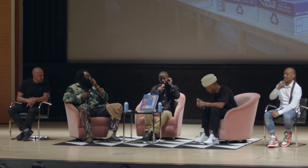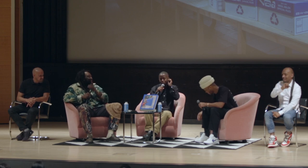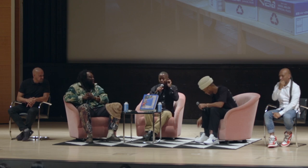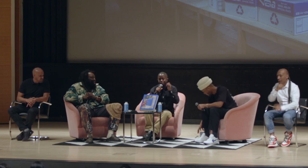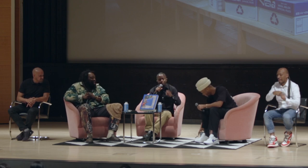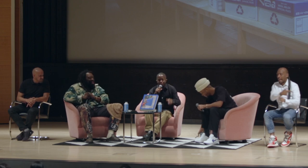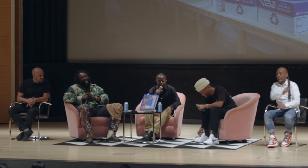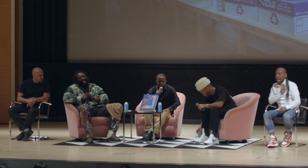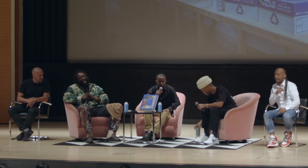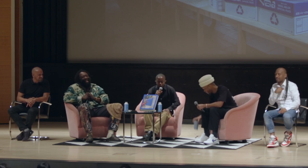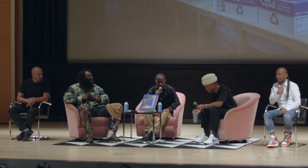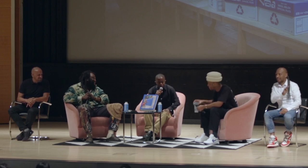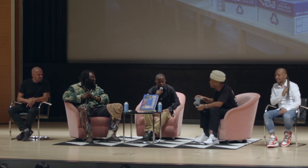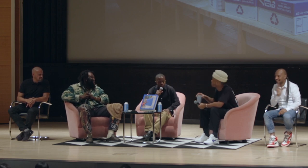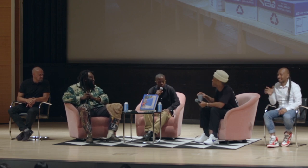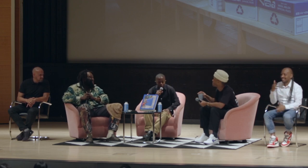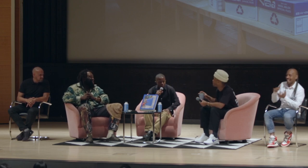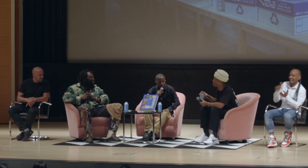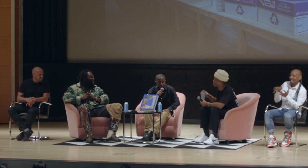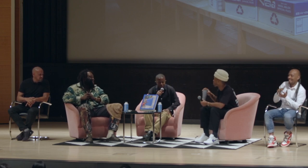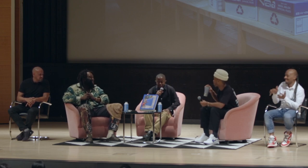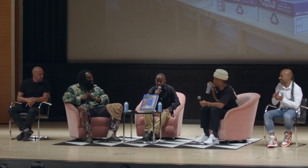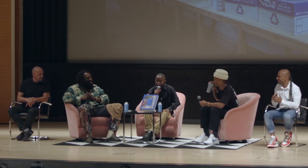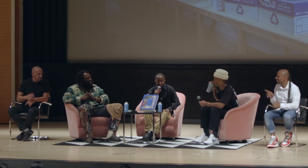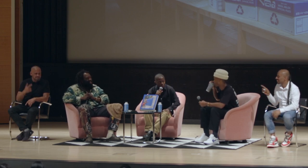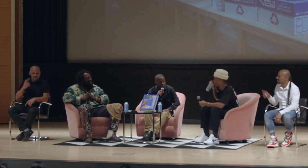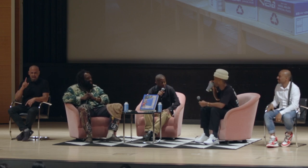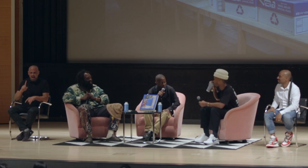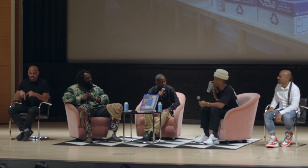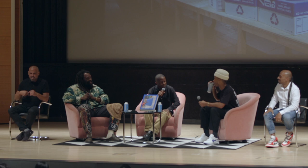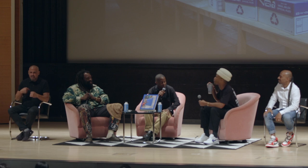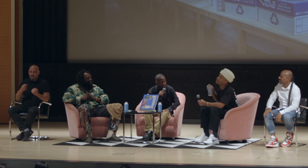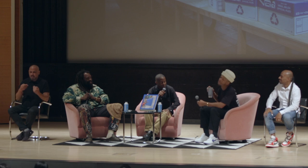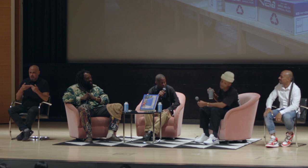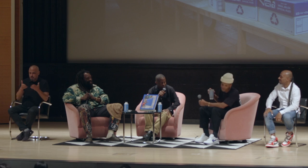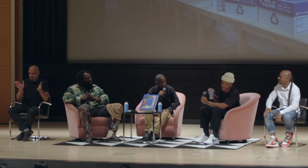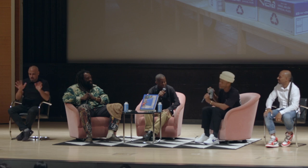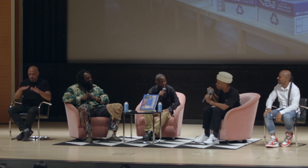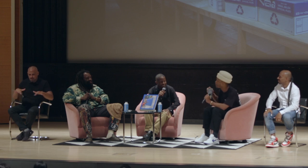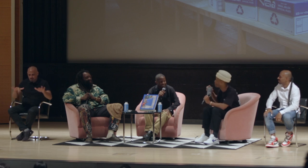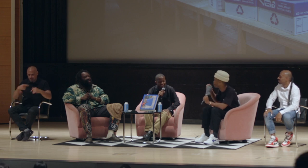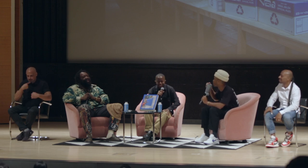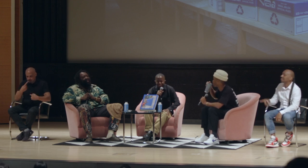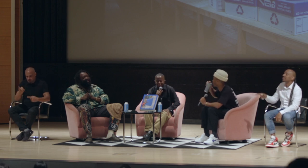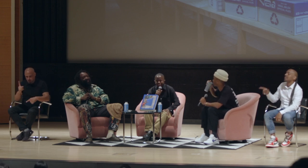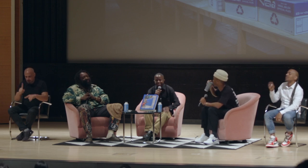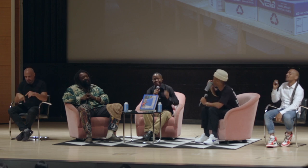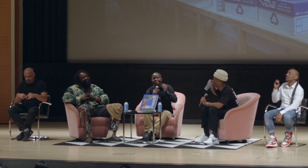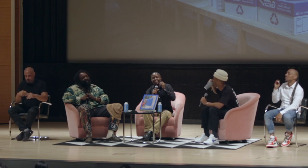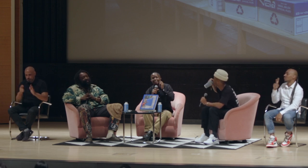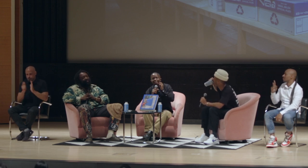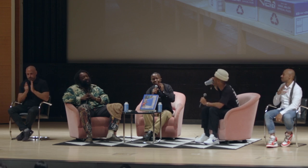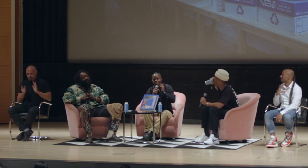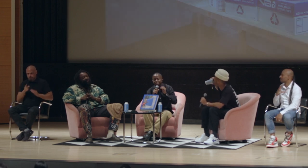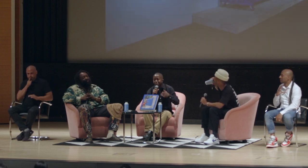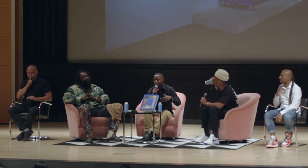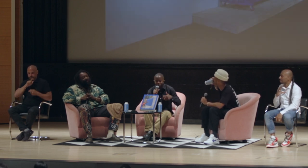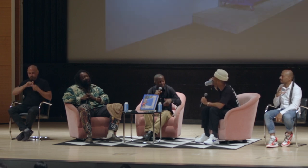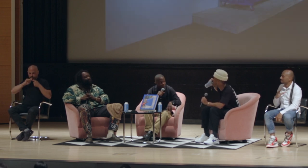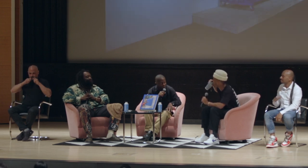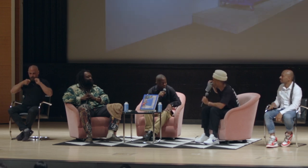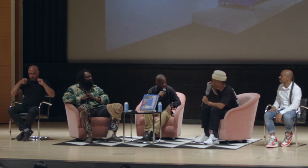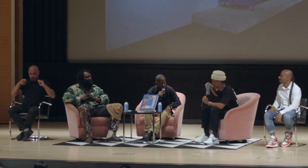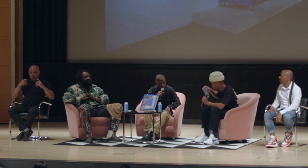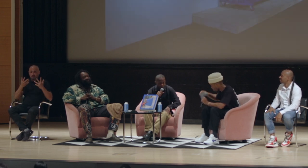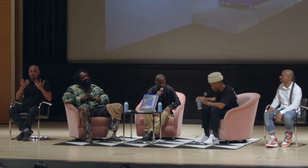So like for me, I probably can't verbalize in public space some of the stuff we've got away with. Fair. Yeah. Okay, fair. So the stuff